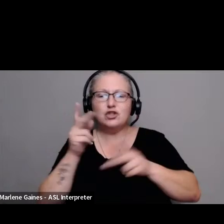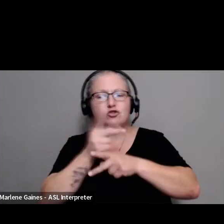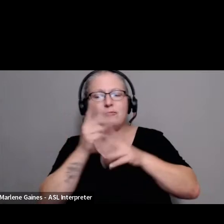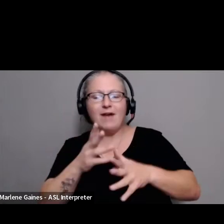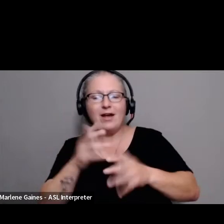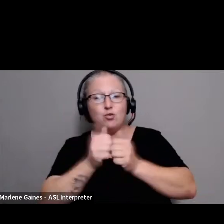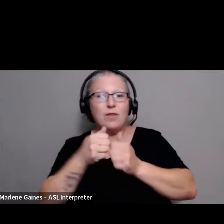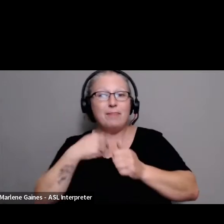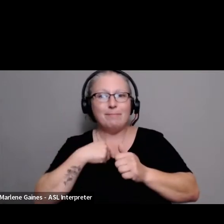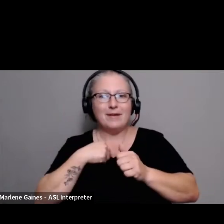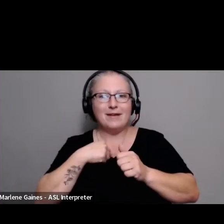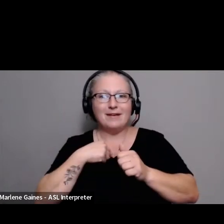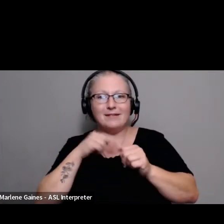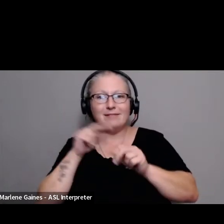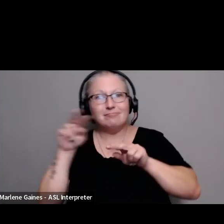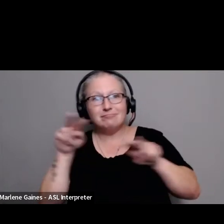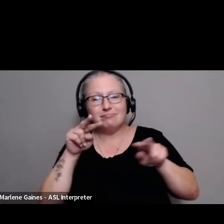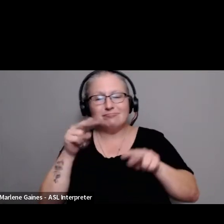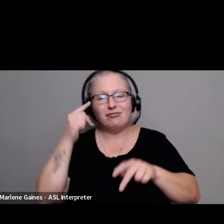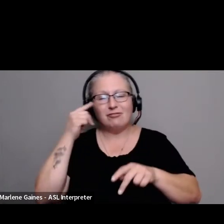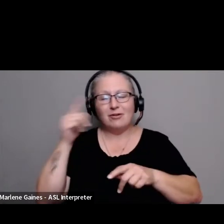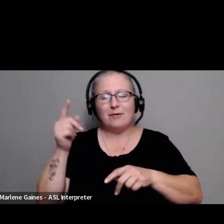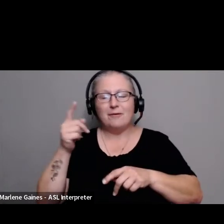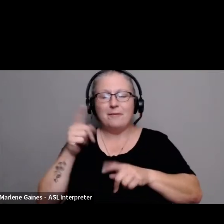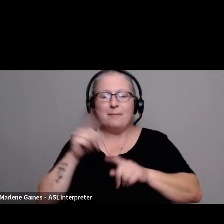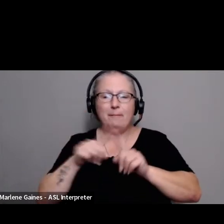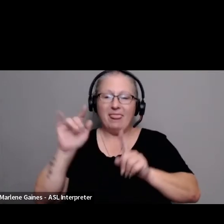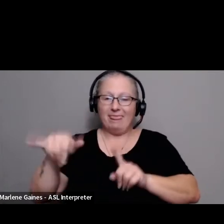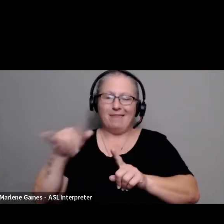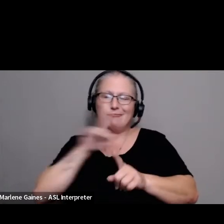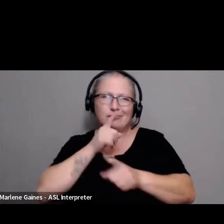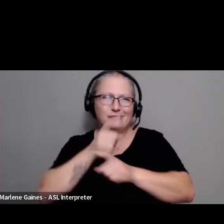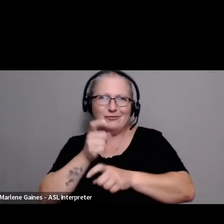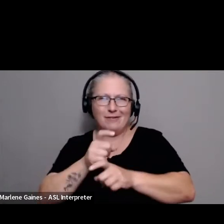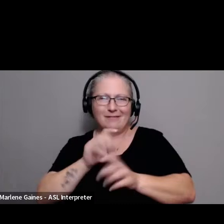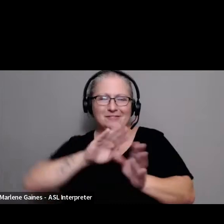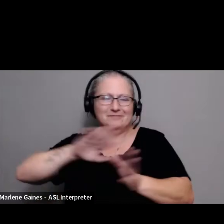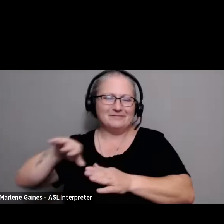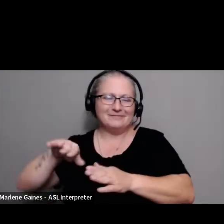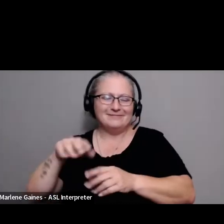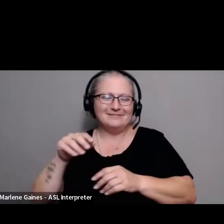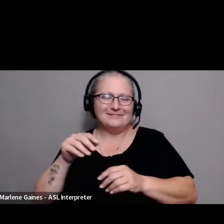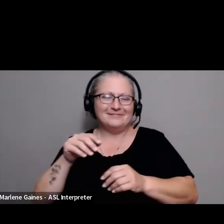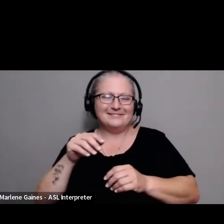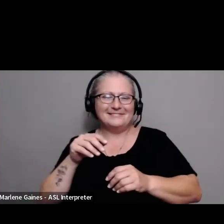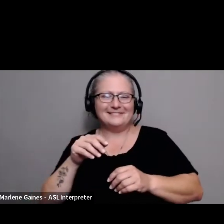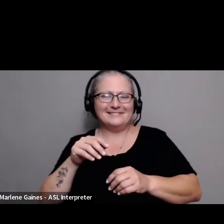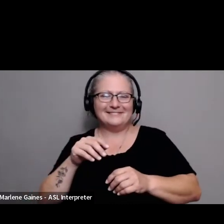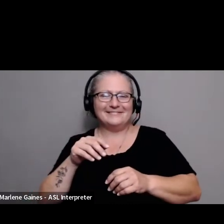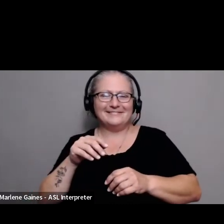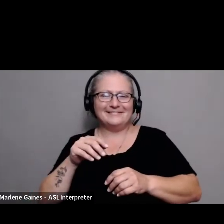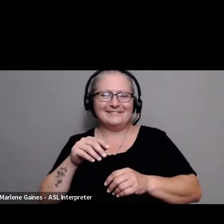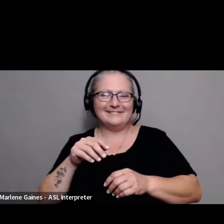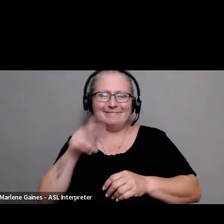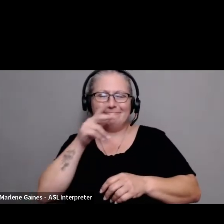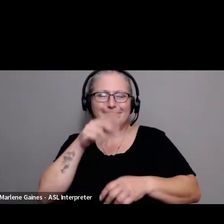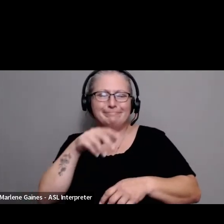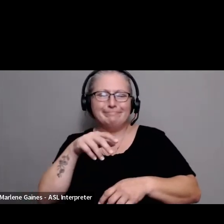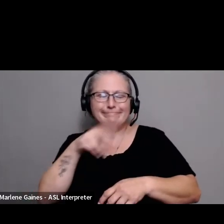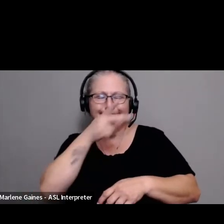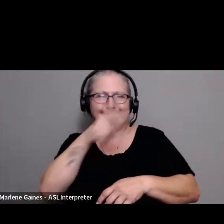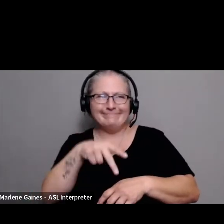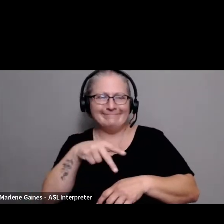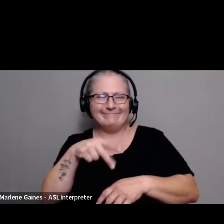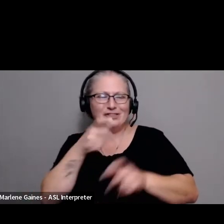with me. But that's a joke. So don't. And that was it was in poor taste.